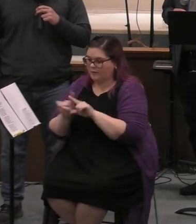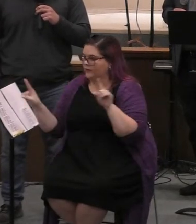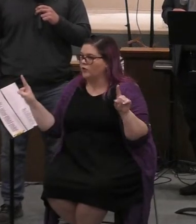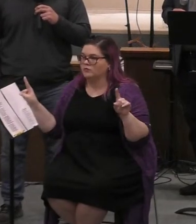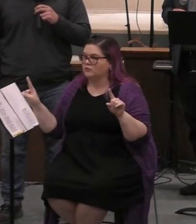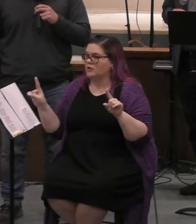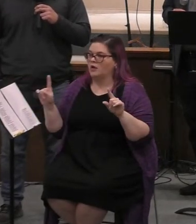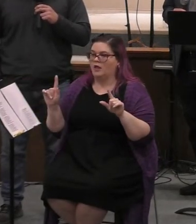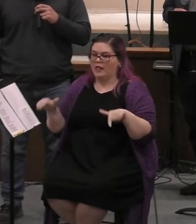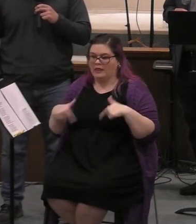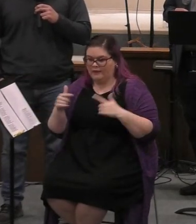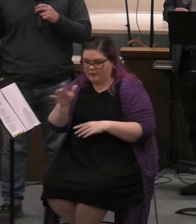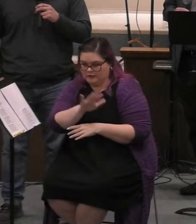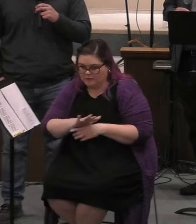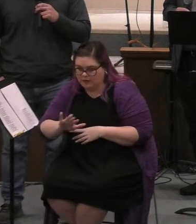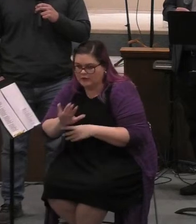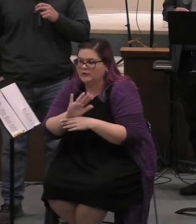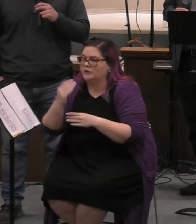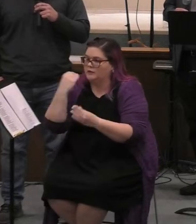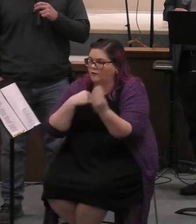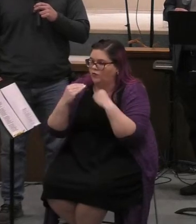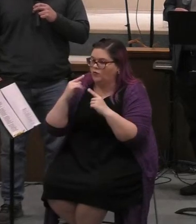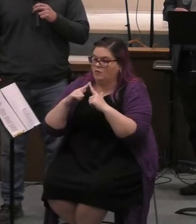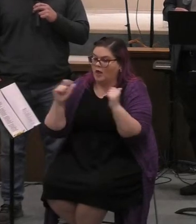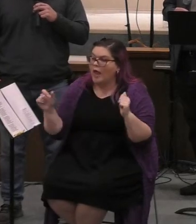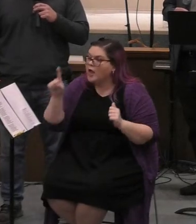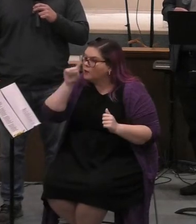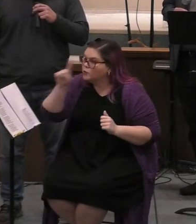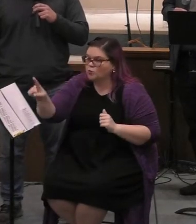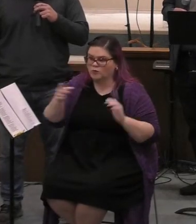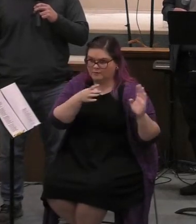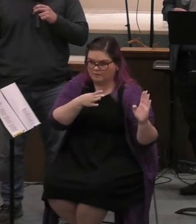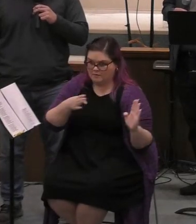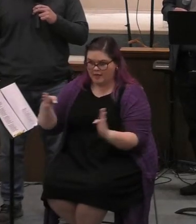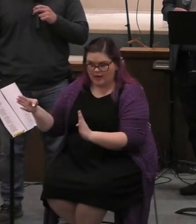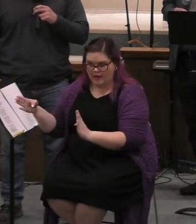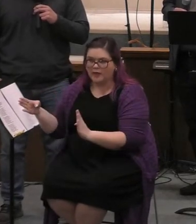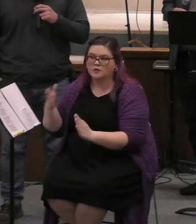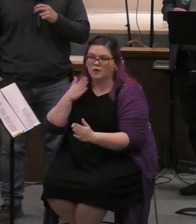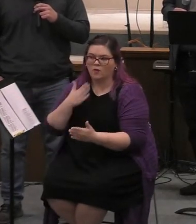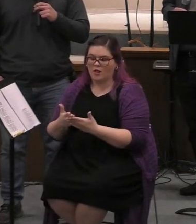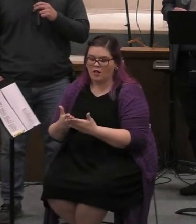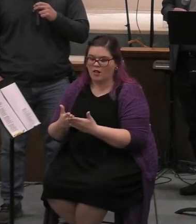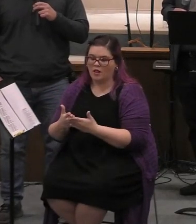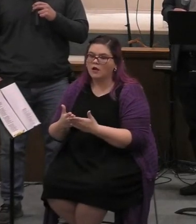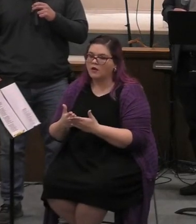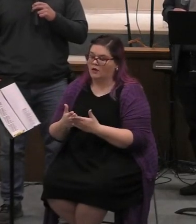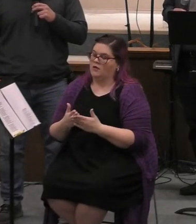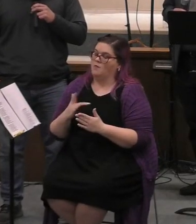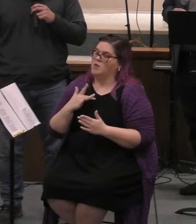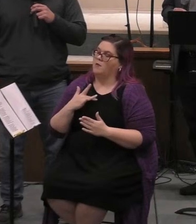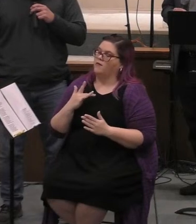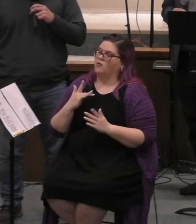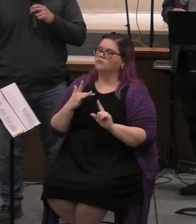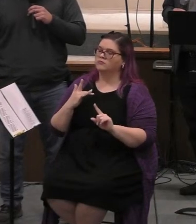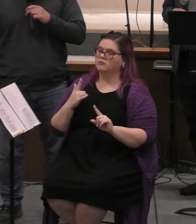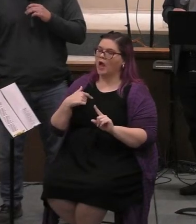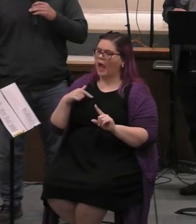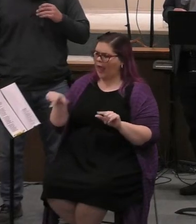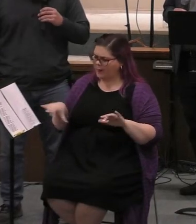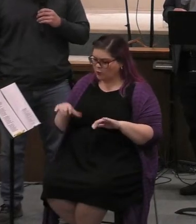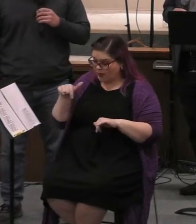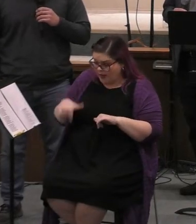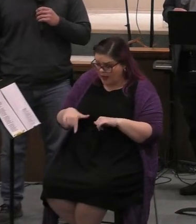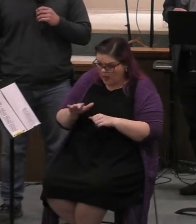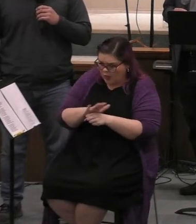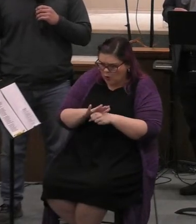and it was something that was very well thought out, which convicted me to, okay, what am I doing at this church or